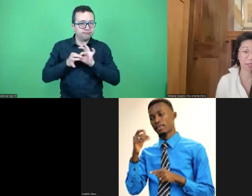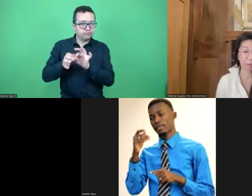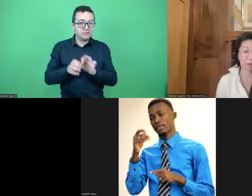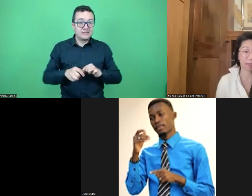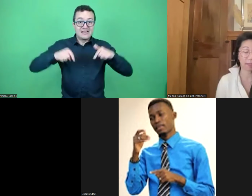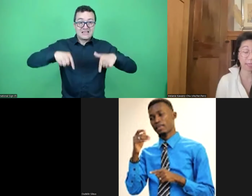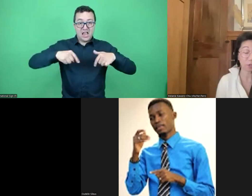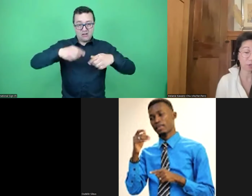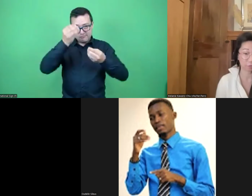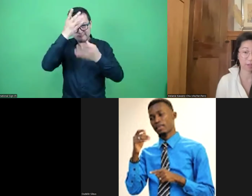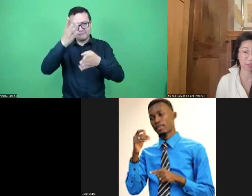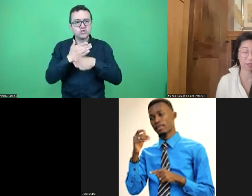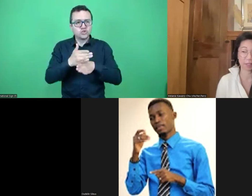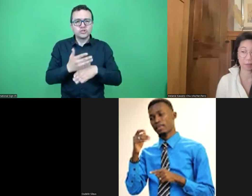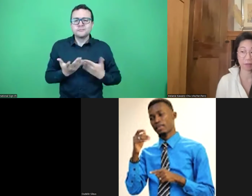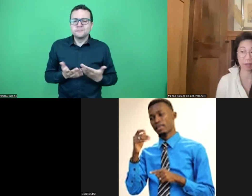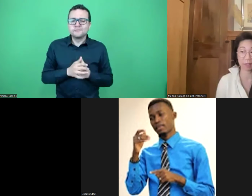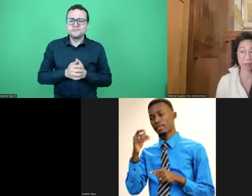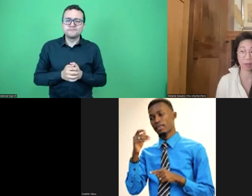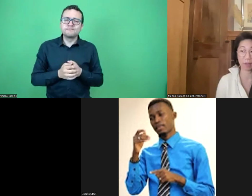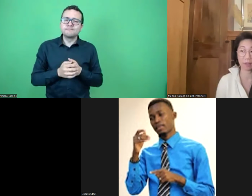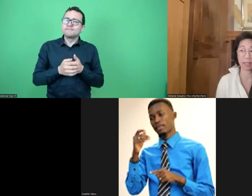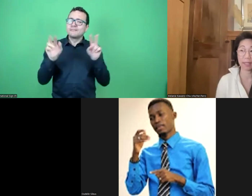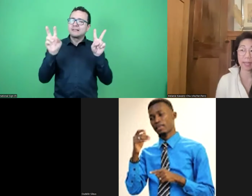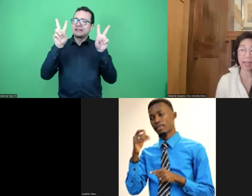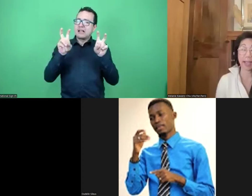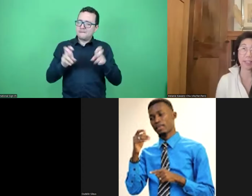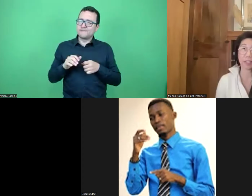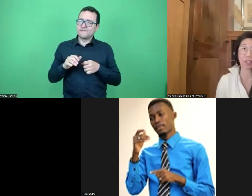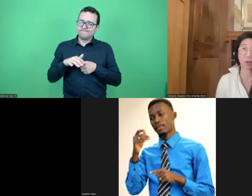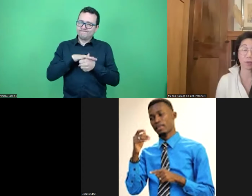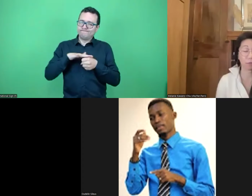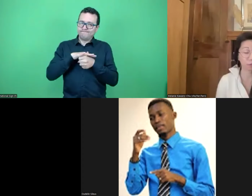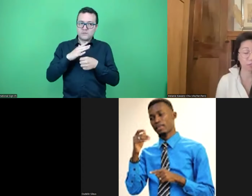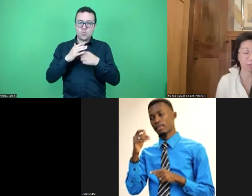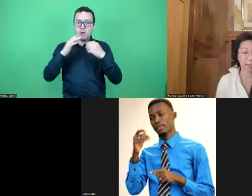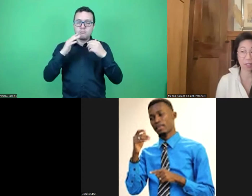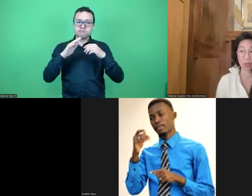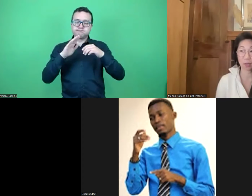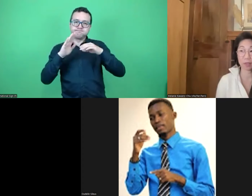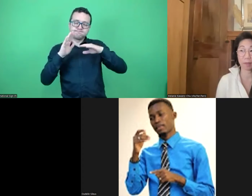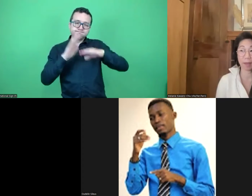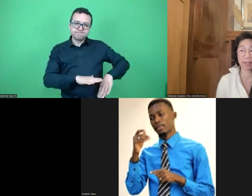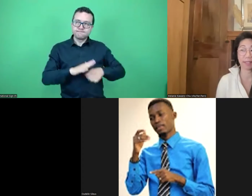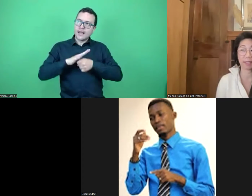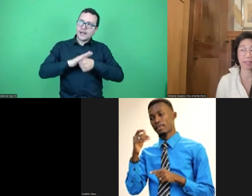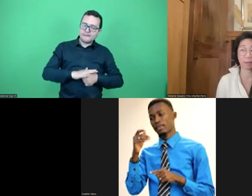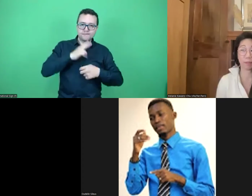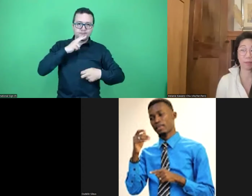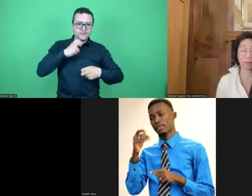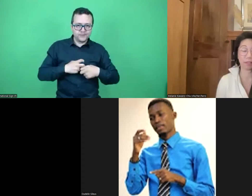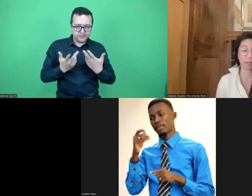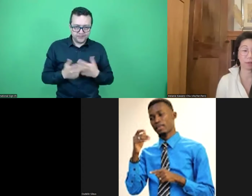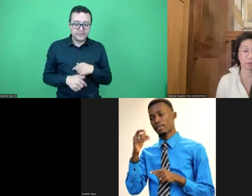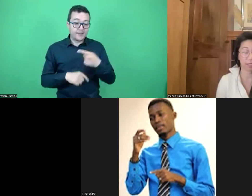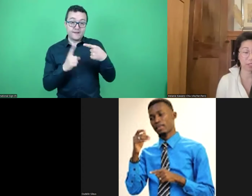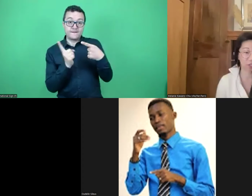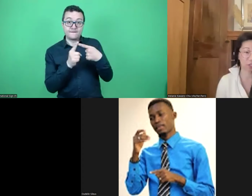3 hindering factors that we found as well. And so the first had to do with capacity to